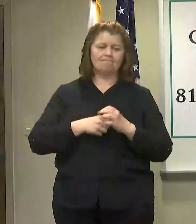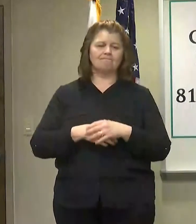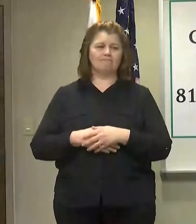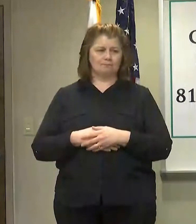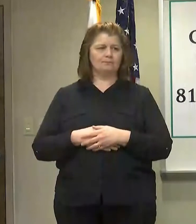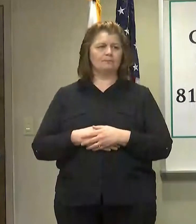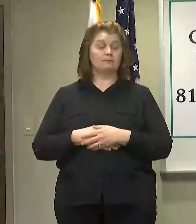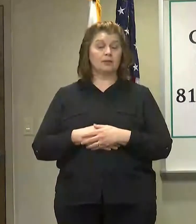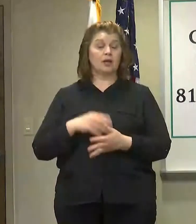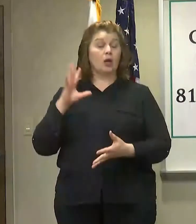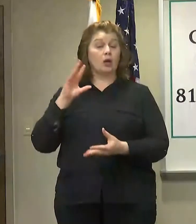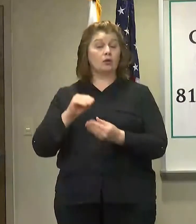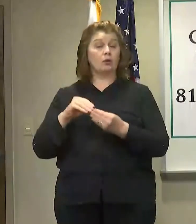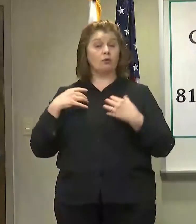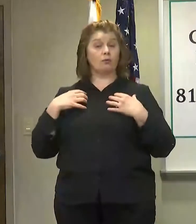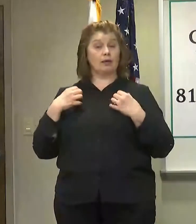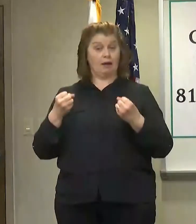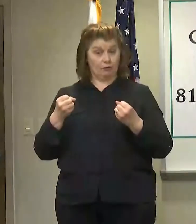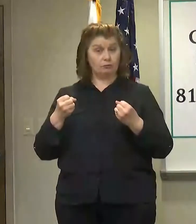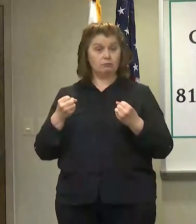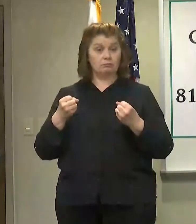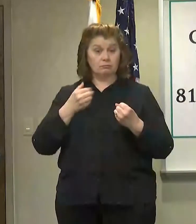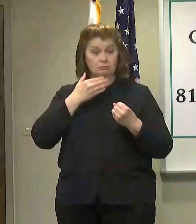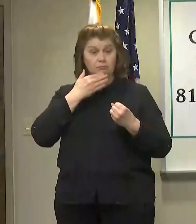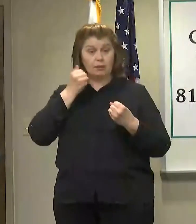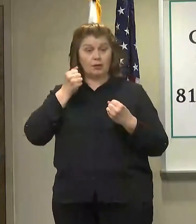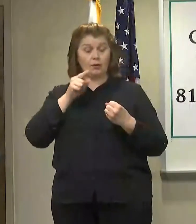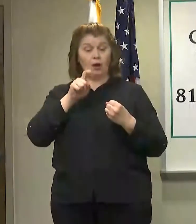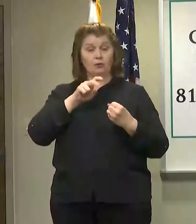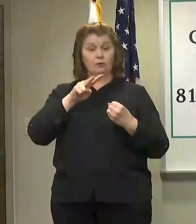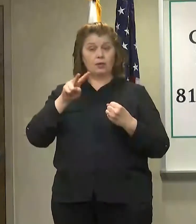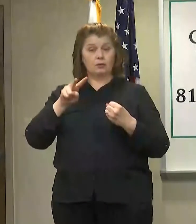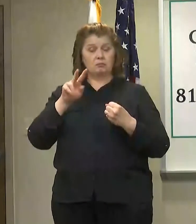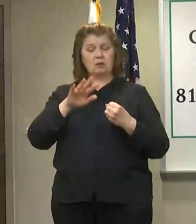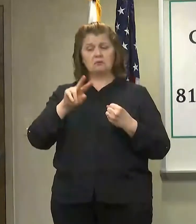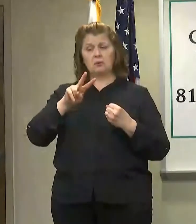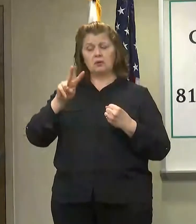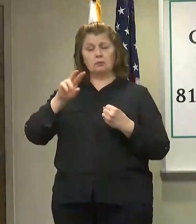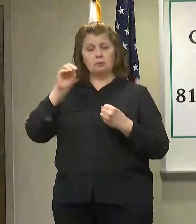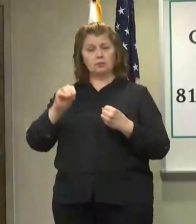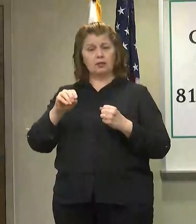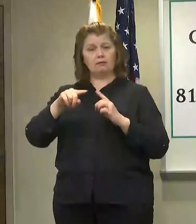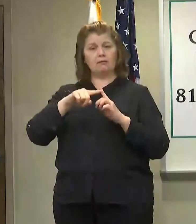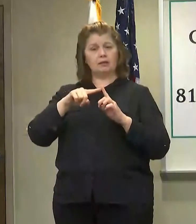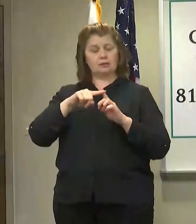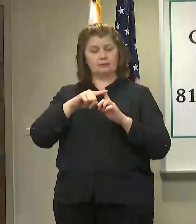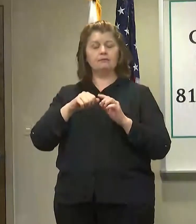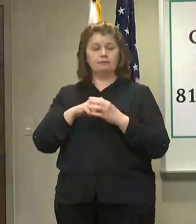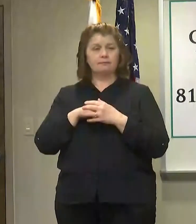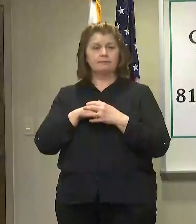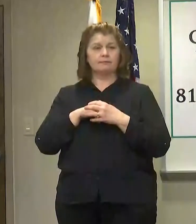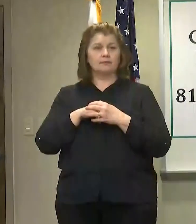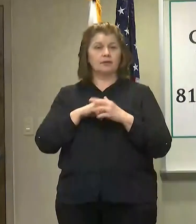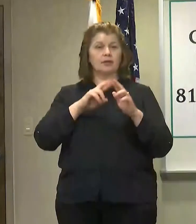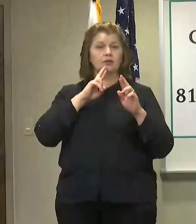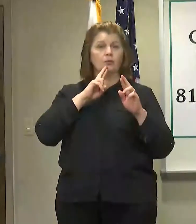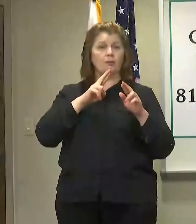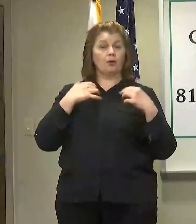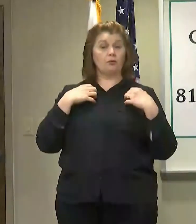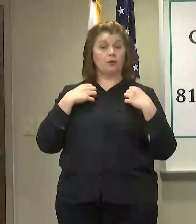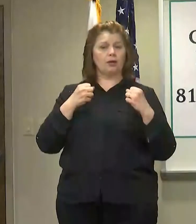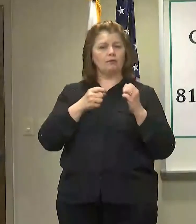Total recovered is 172, which represents about 22% of our positive cases. And again, reporting recovery